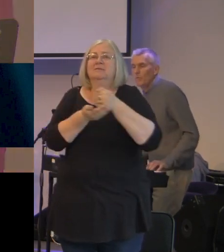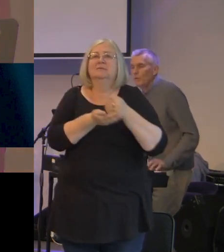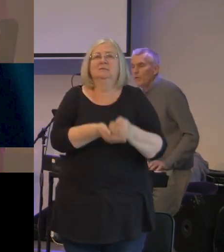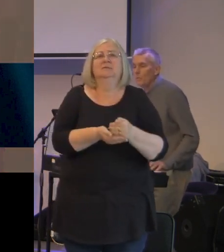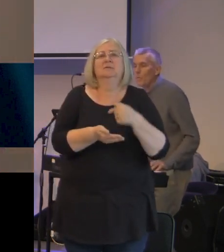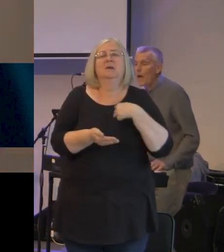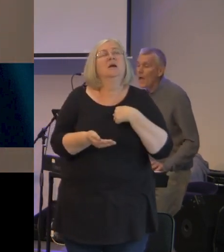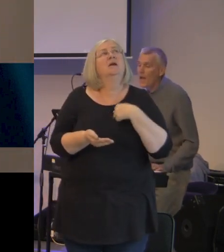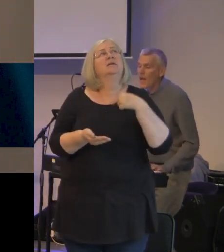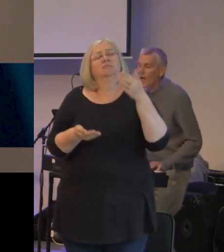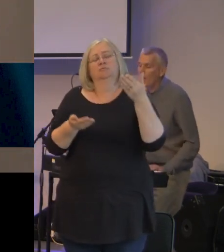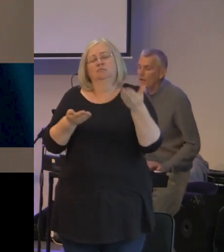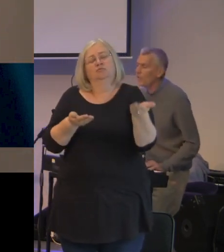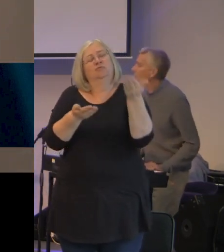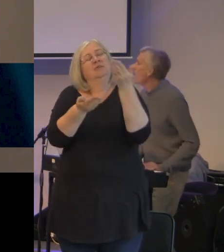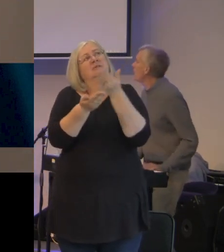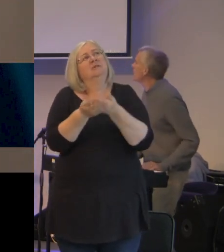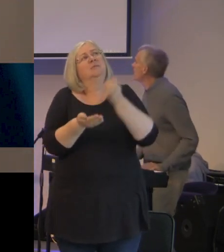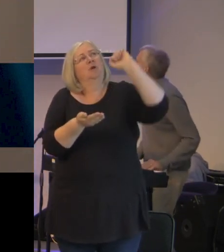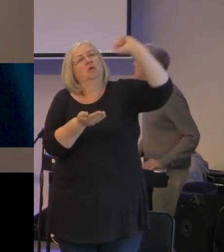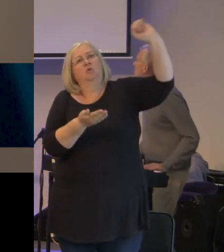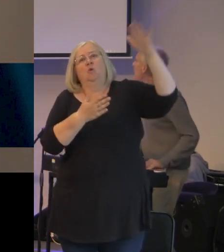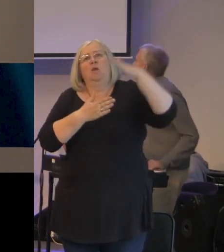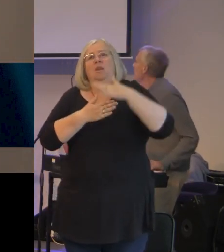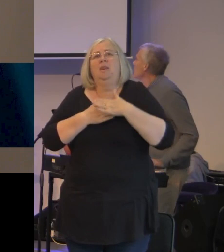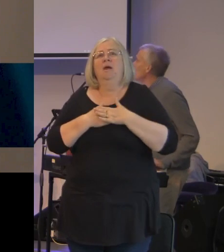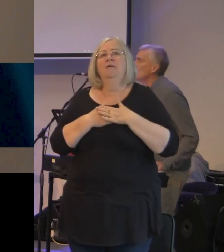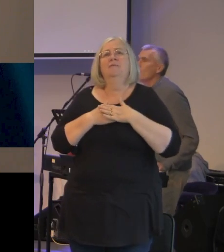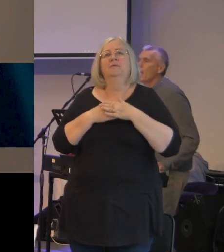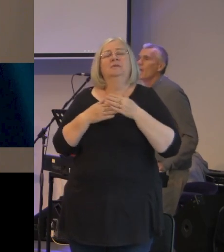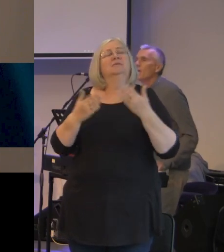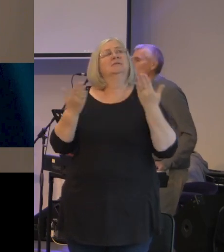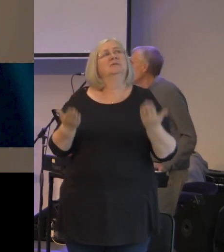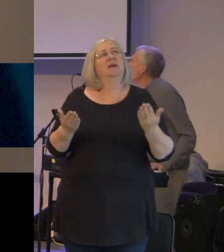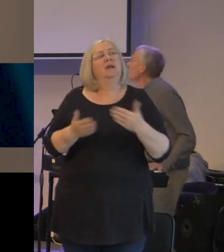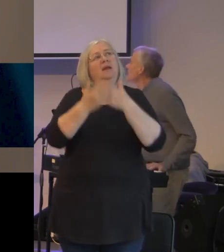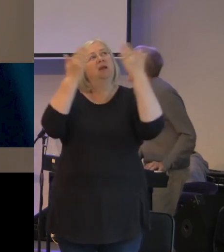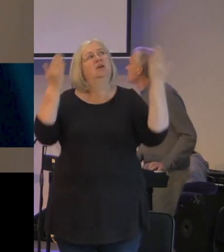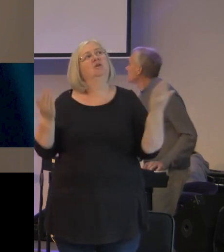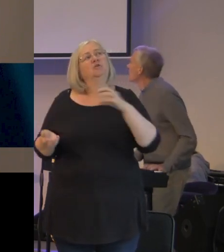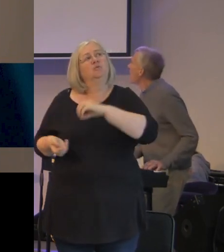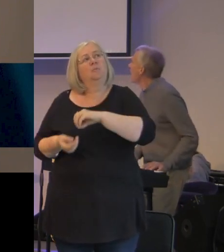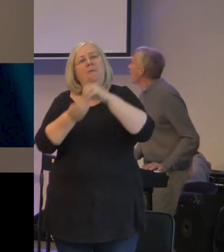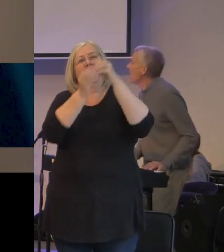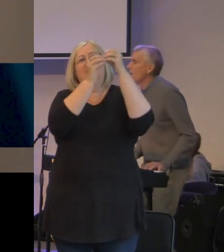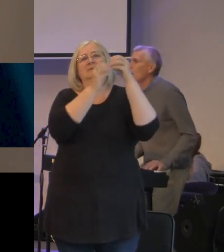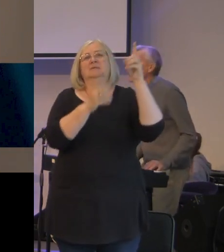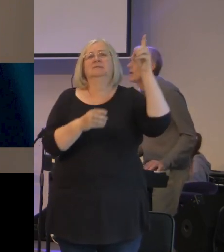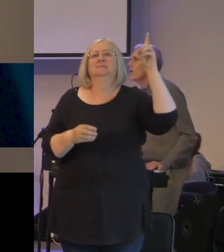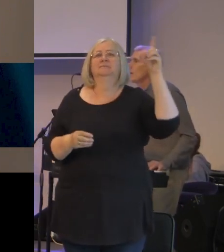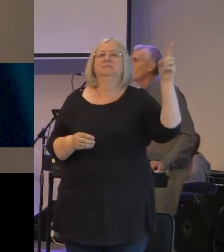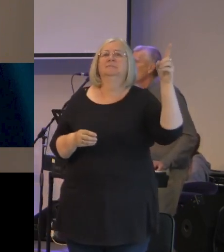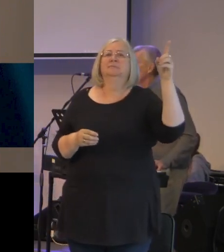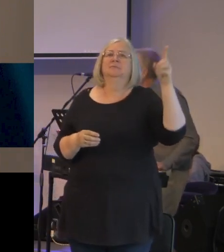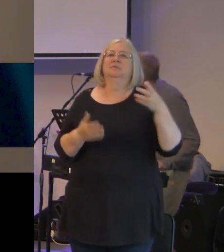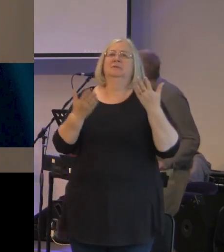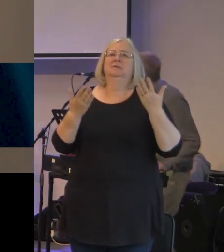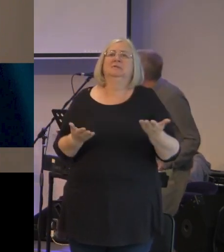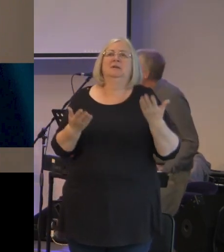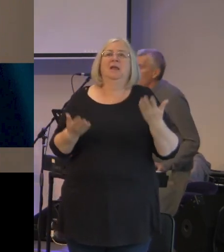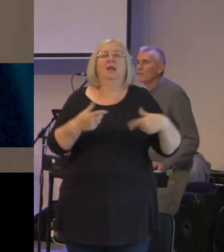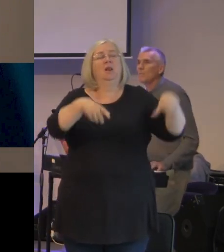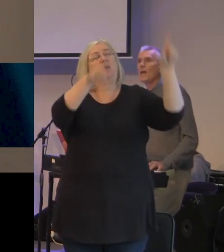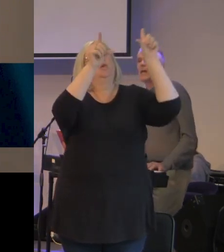am redeemed by love, and this is the day you made. This is the day that the